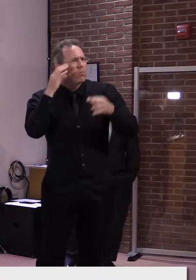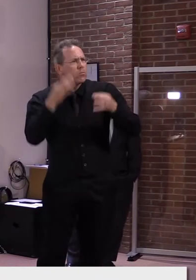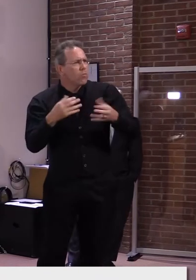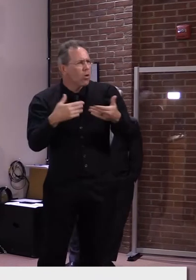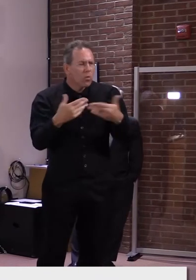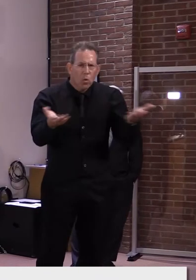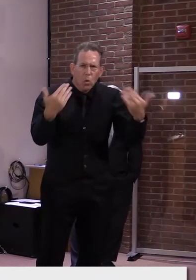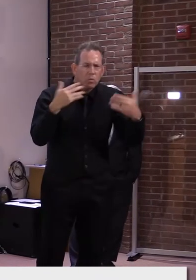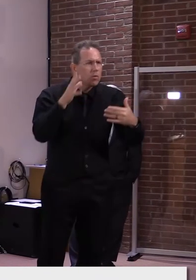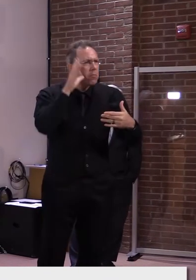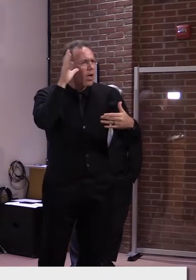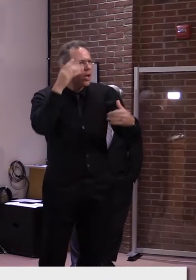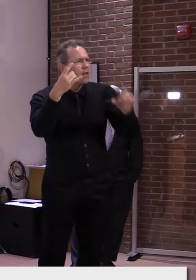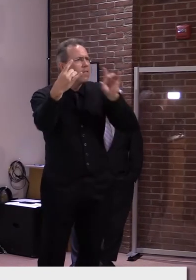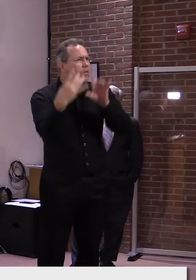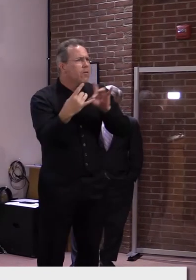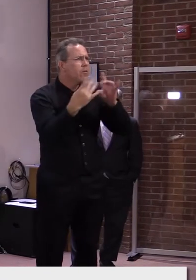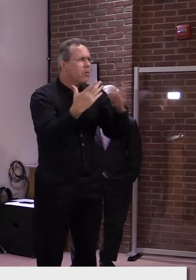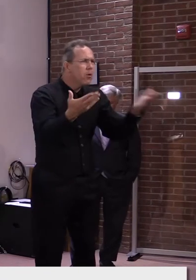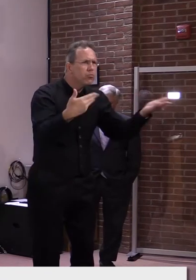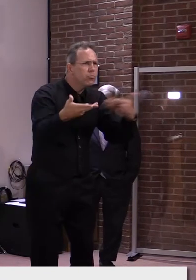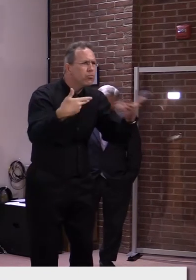general participation in school districts.